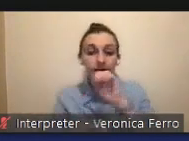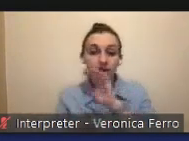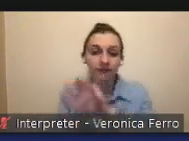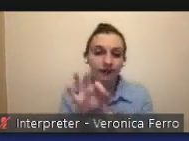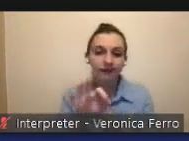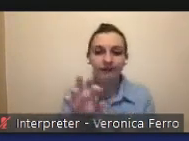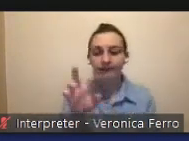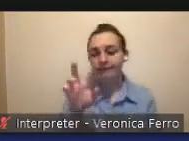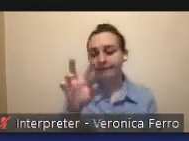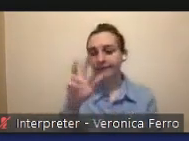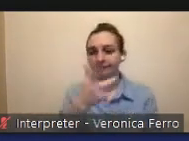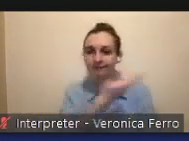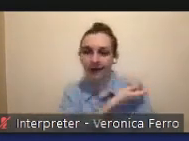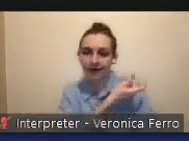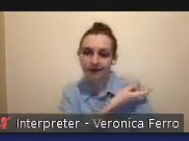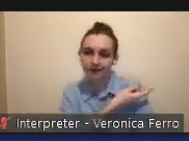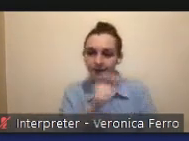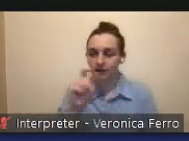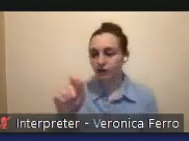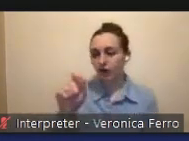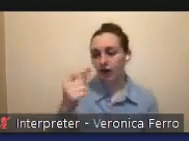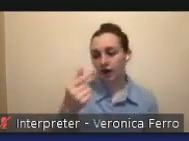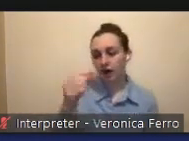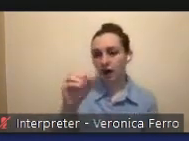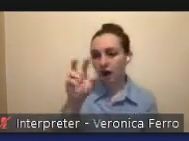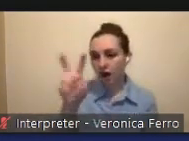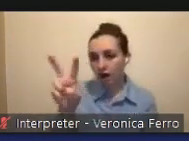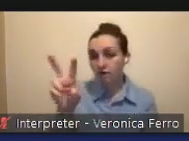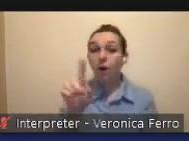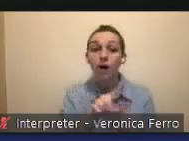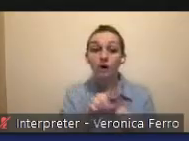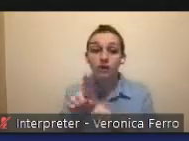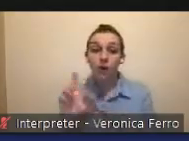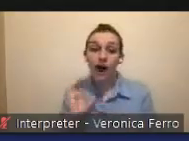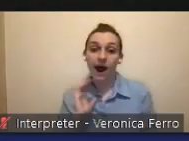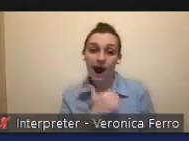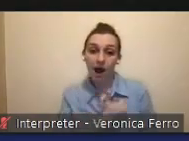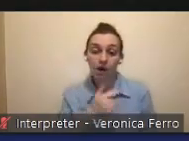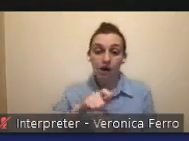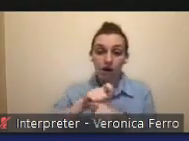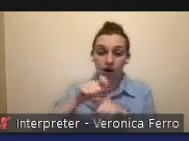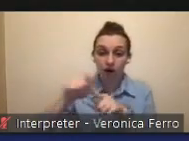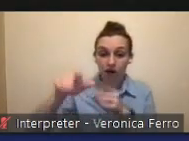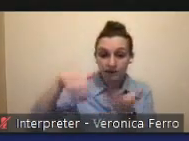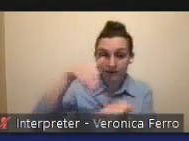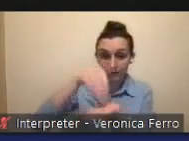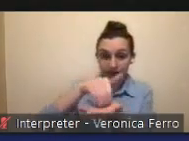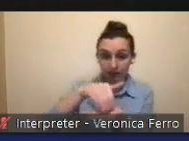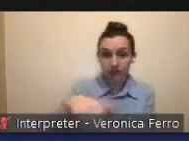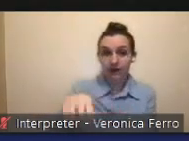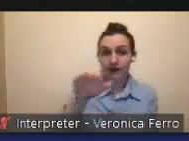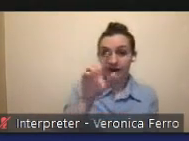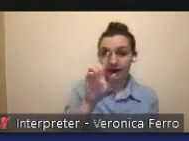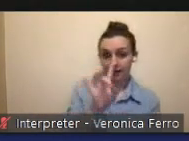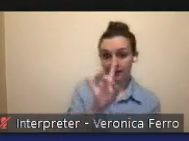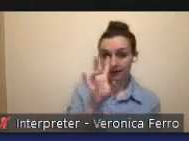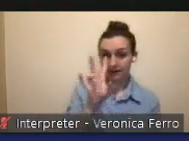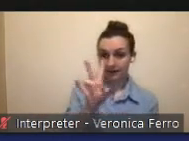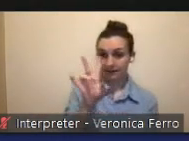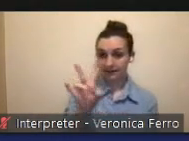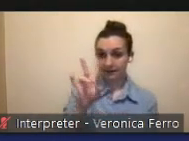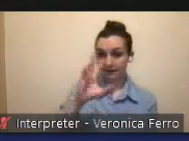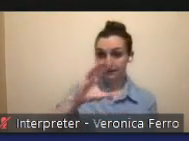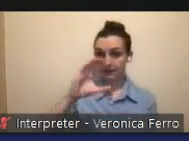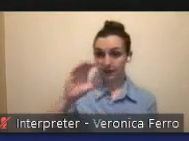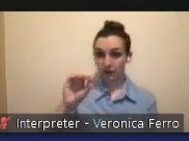appointment, and they're always welcome to call our call center at 877 COVAX-CO. That alert there at the bottom, you can see that banner that's